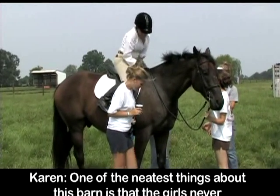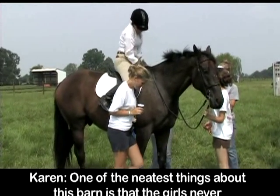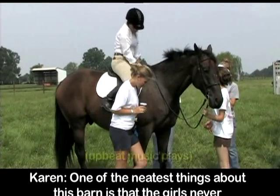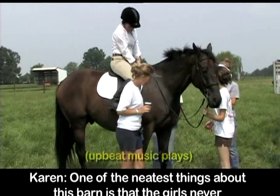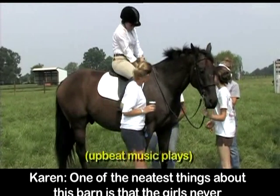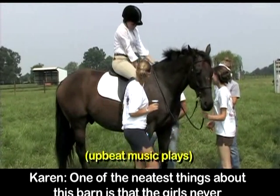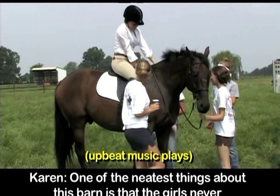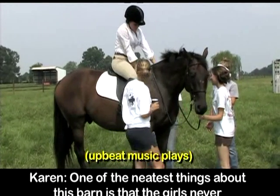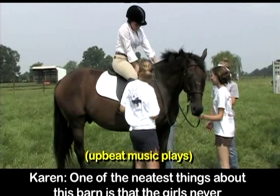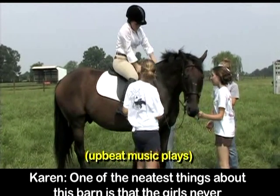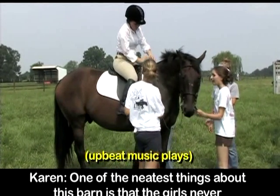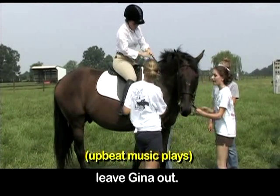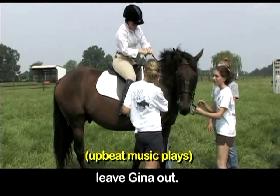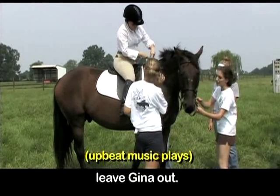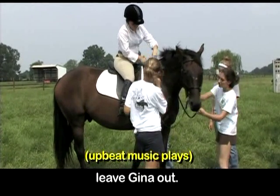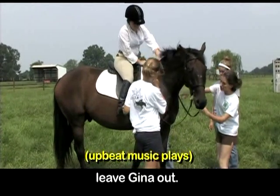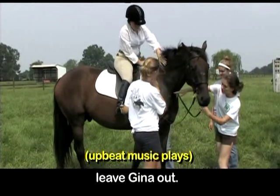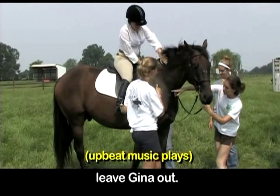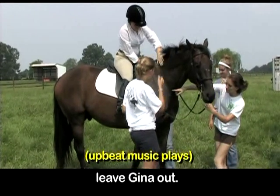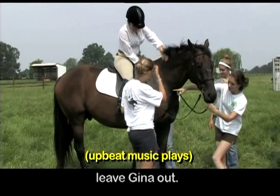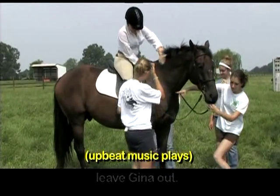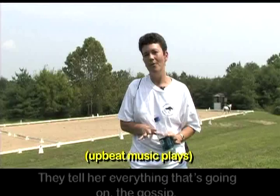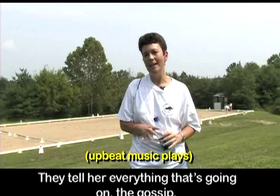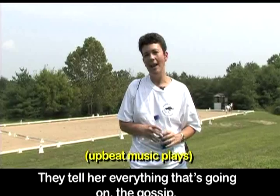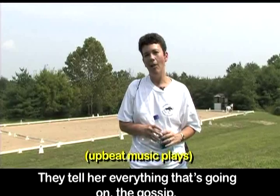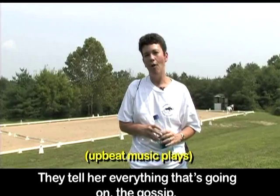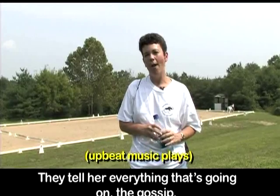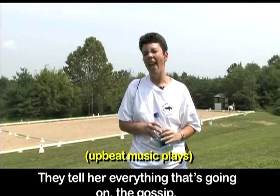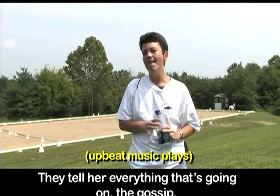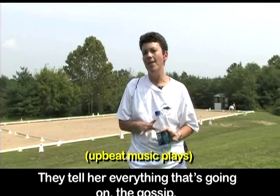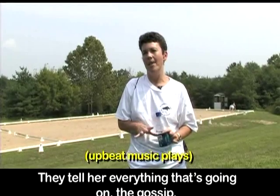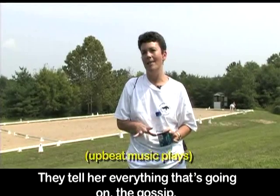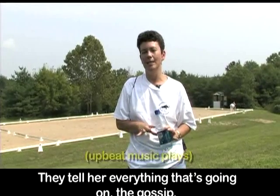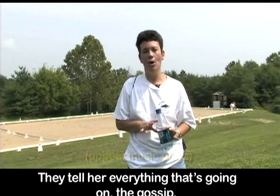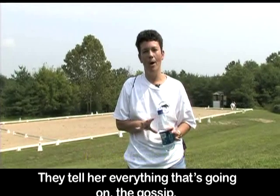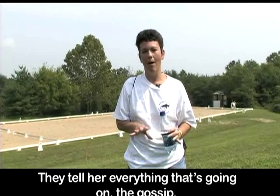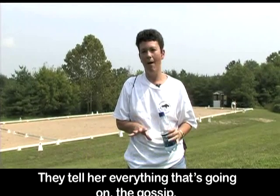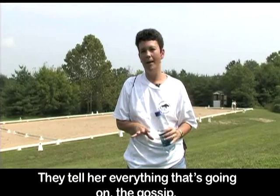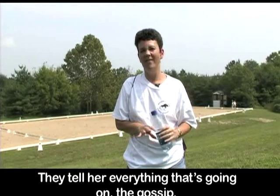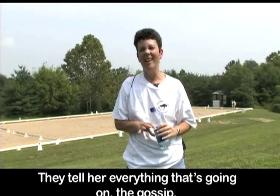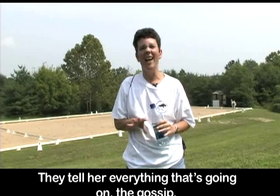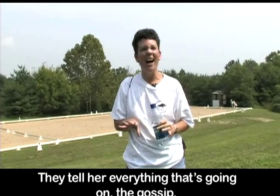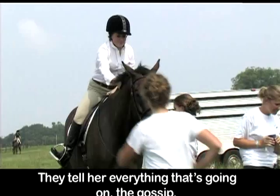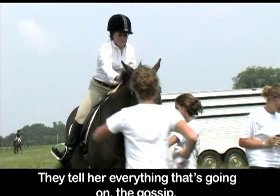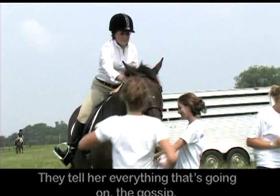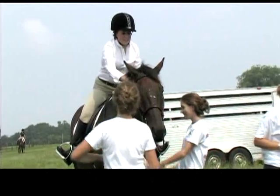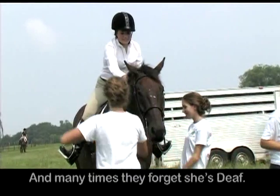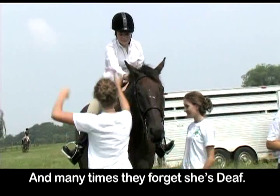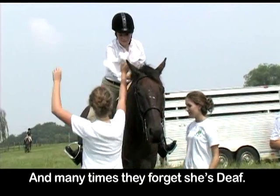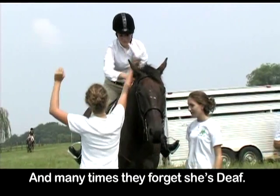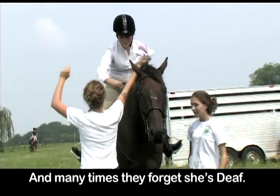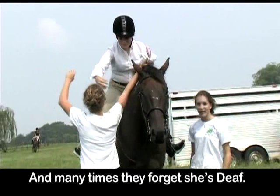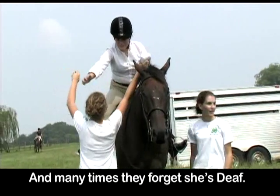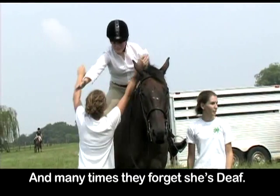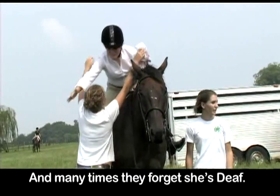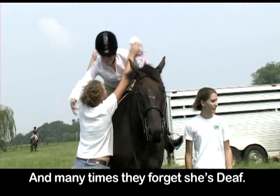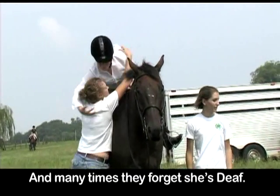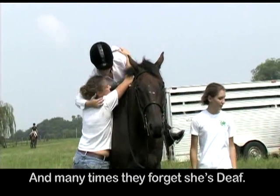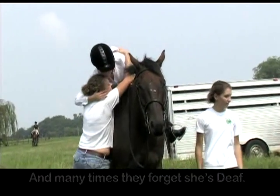barn is that the girls never leave Gina out. They tell her everything that's going on, the gossip, and many times they forget she's deaf.